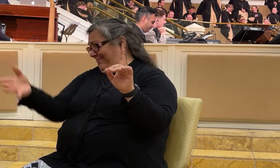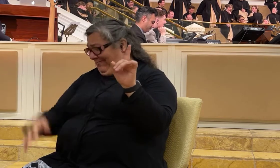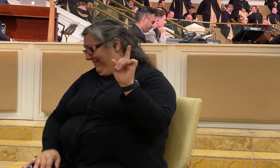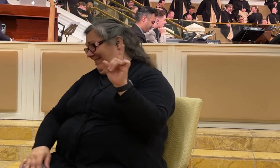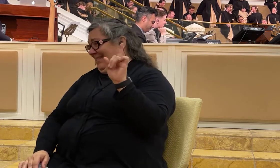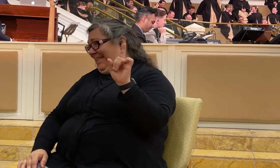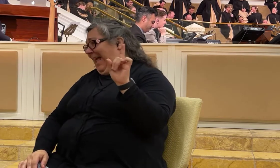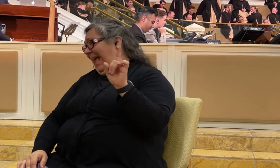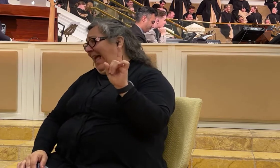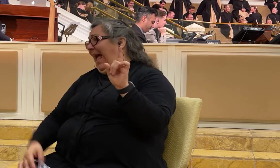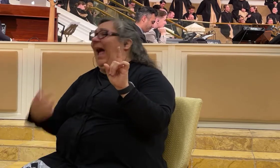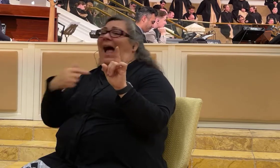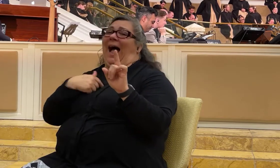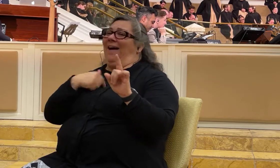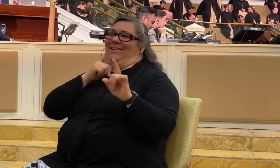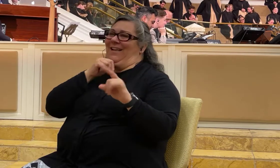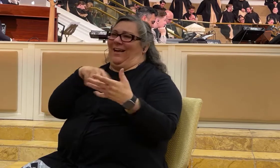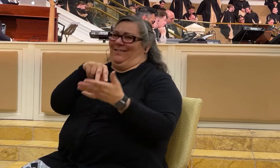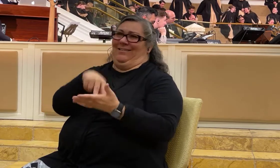I mean, I don't want to stand there